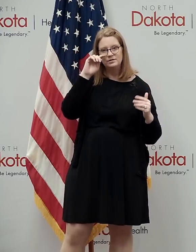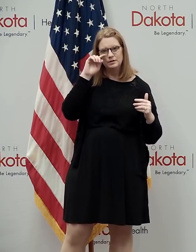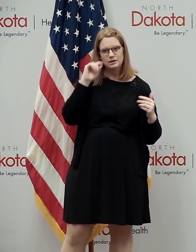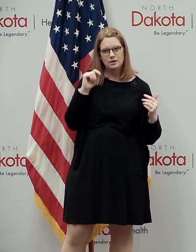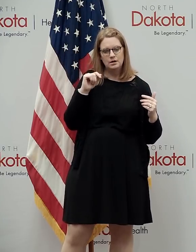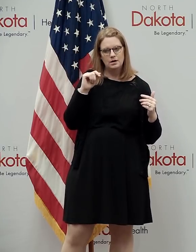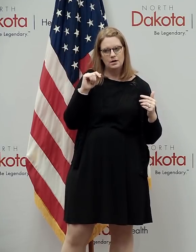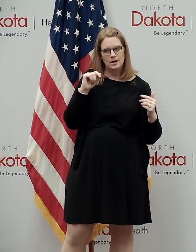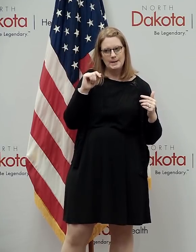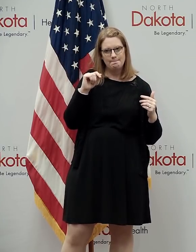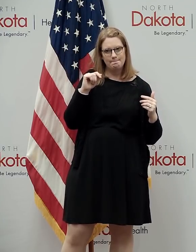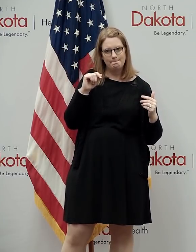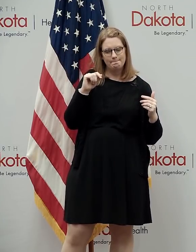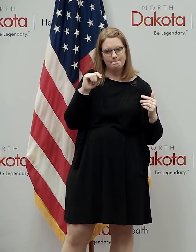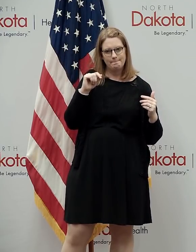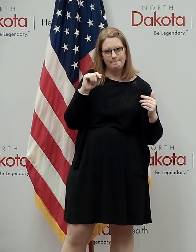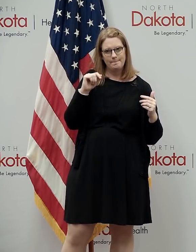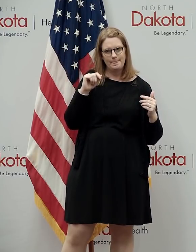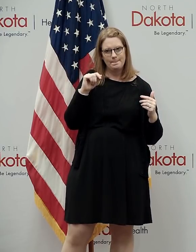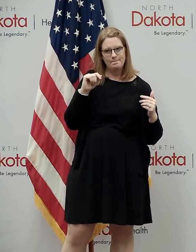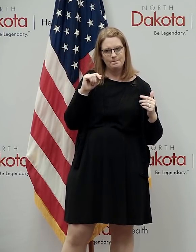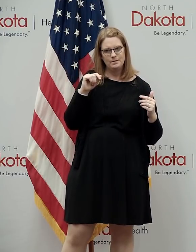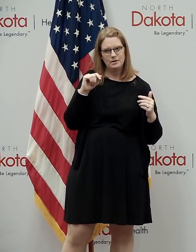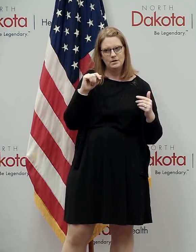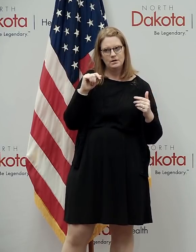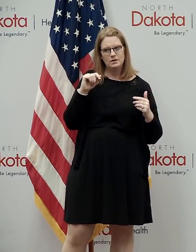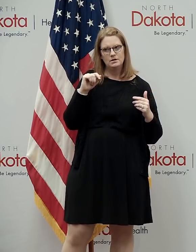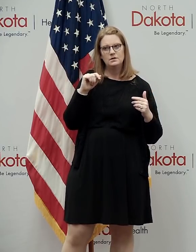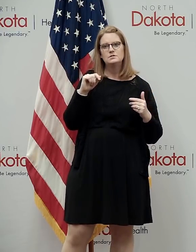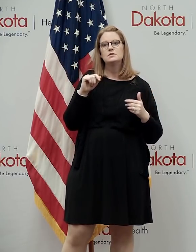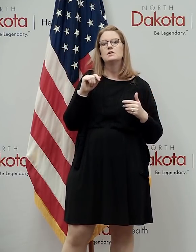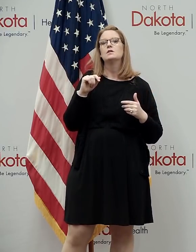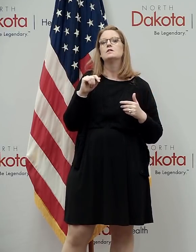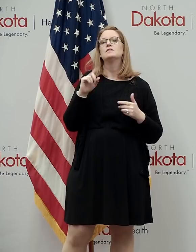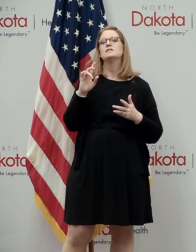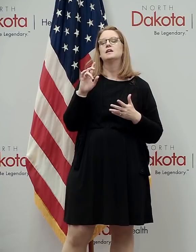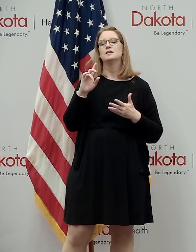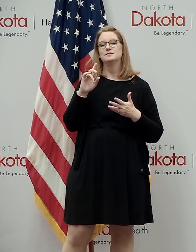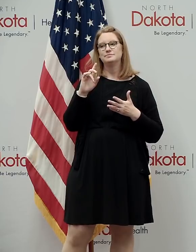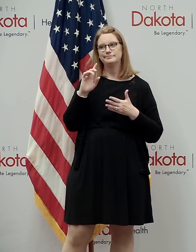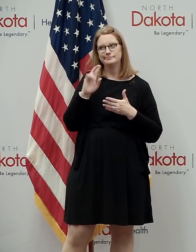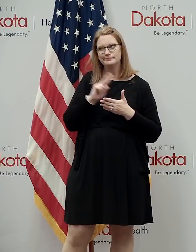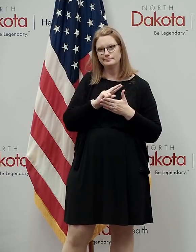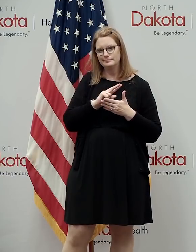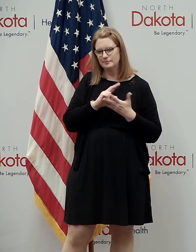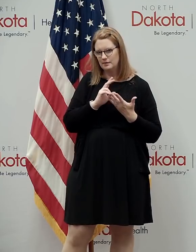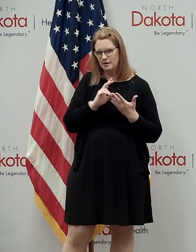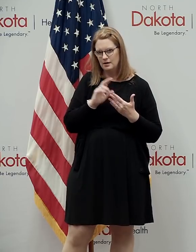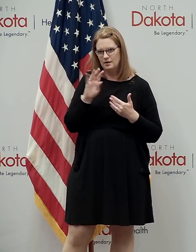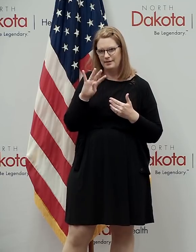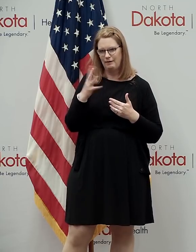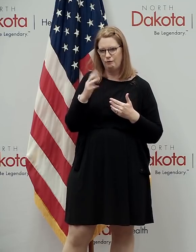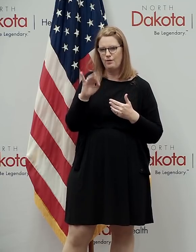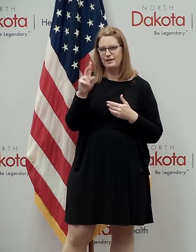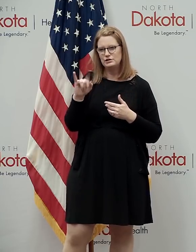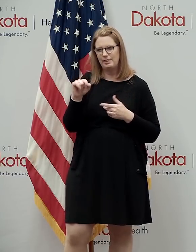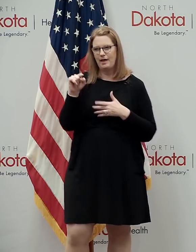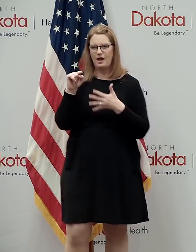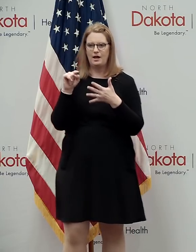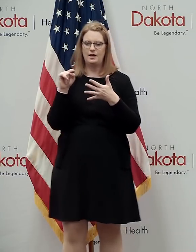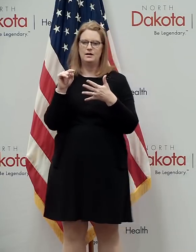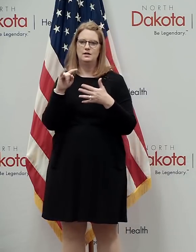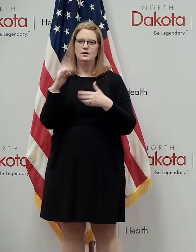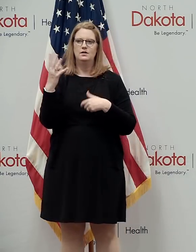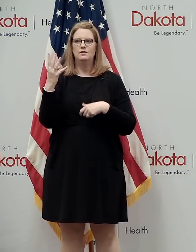when we get in this week past the 4th of July. So let's say if it takes 4 to 5 to